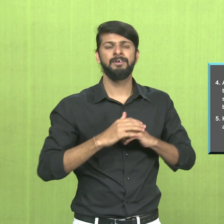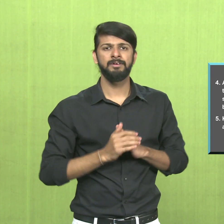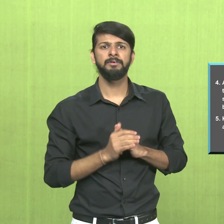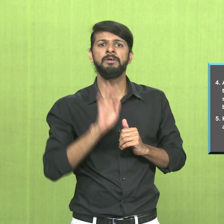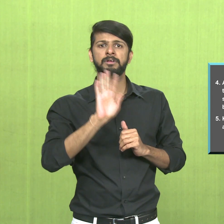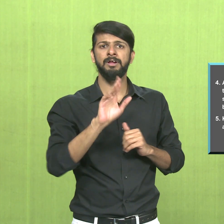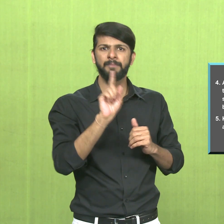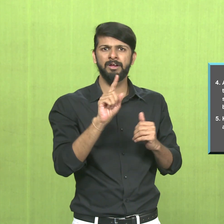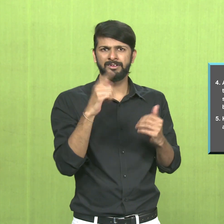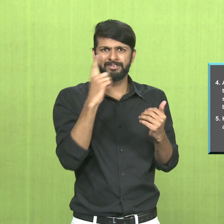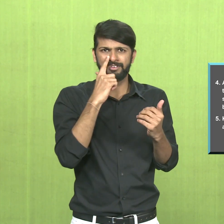tree.